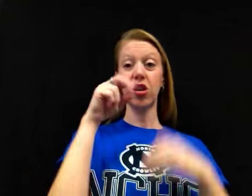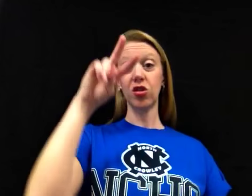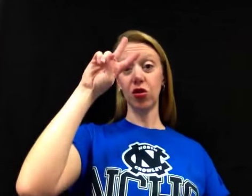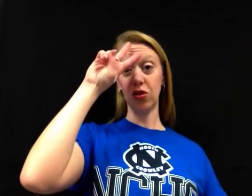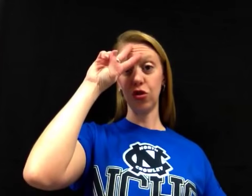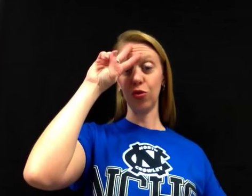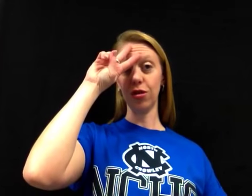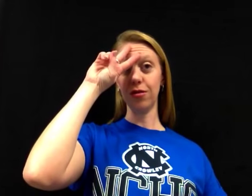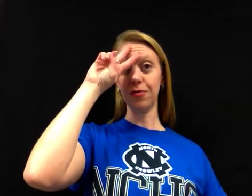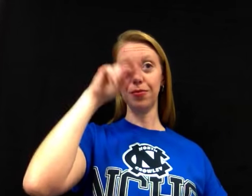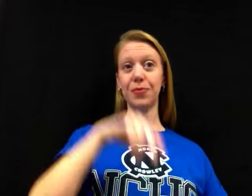Stupid.